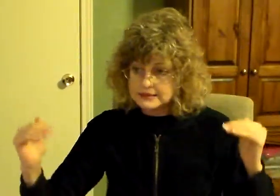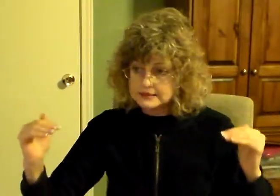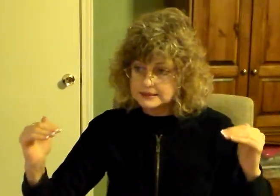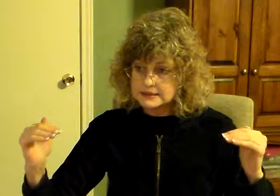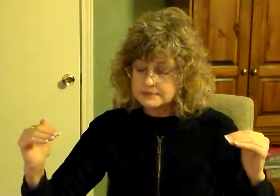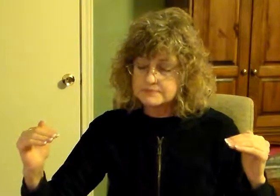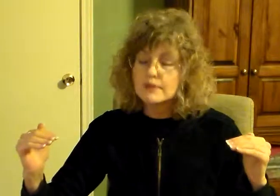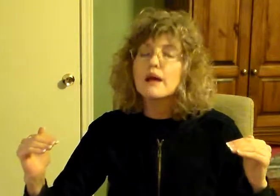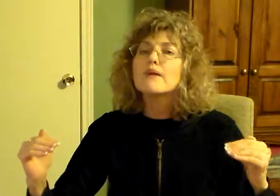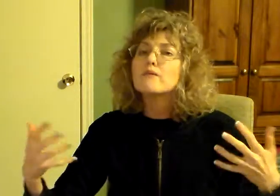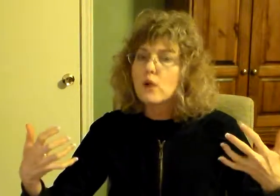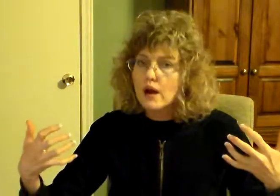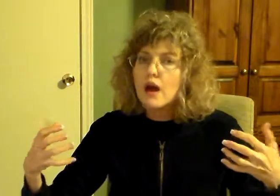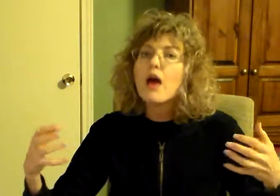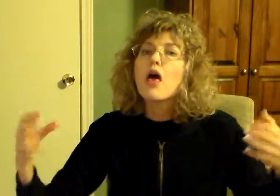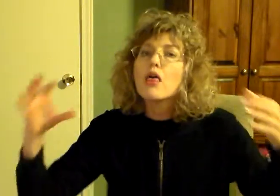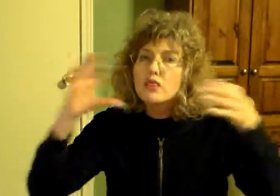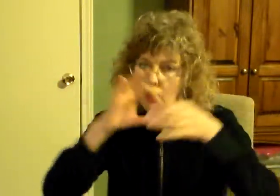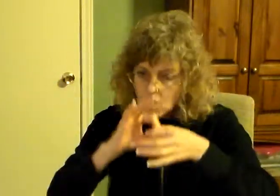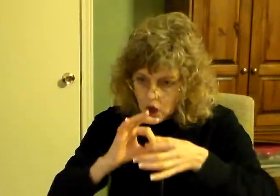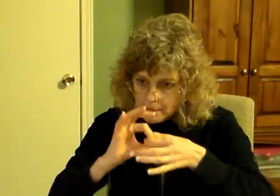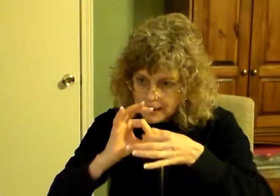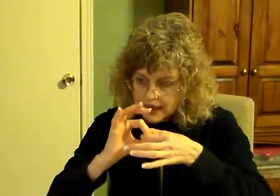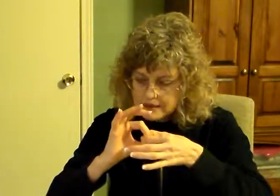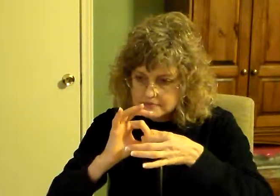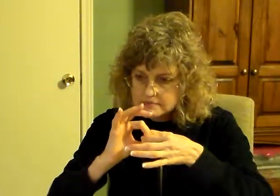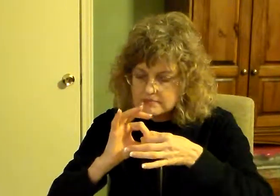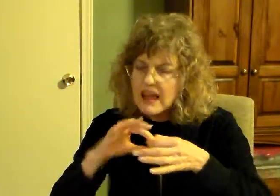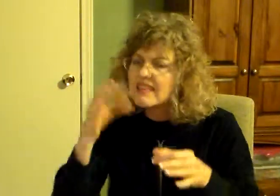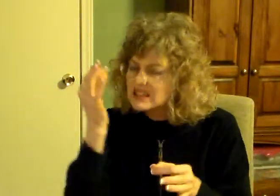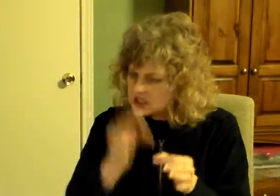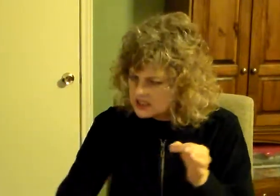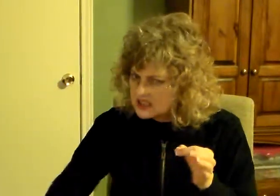compounds. That's generally what a simple synthesis reaction is.